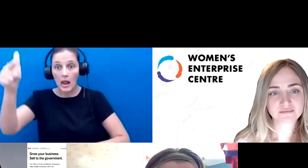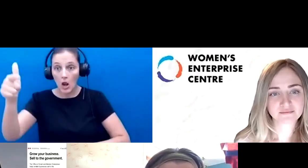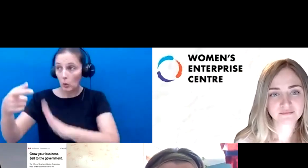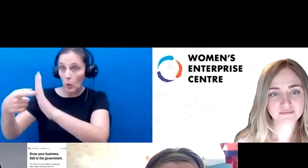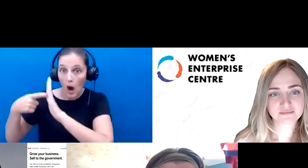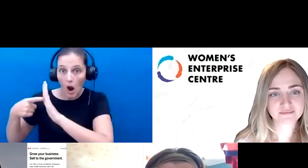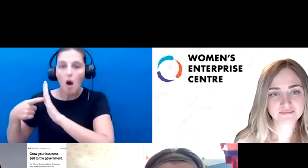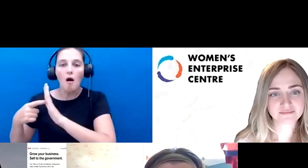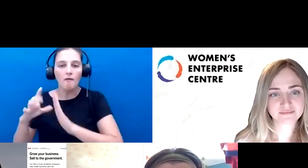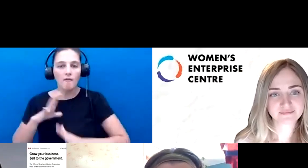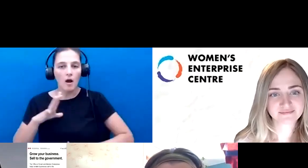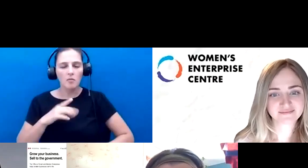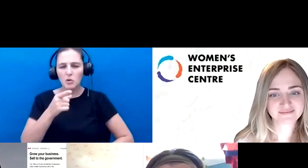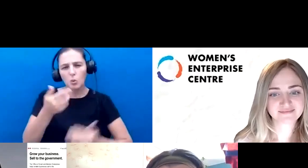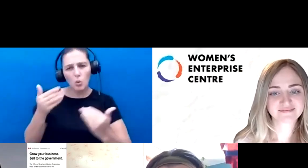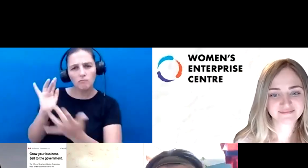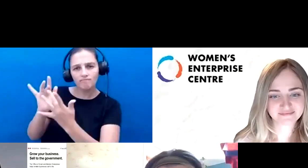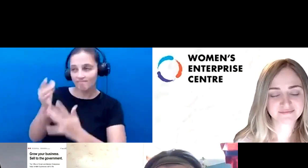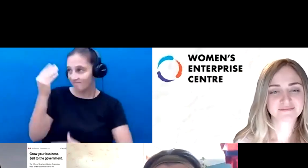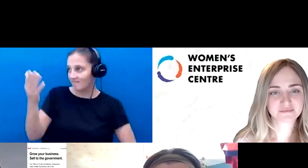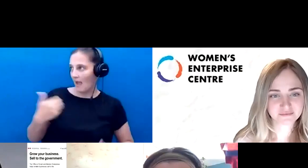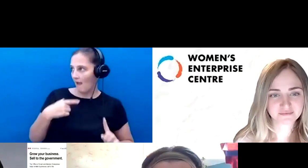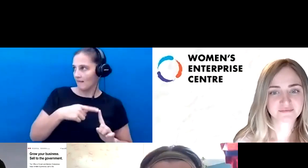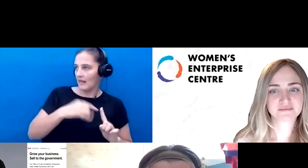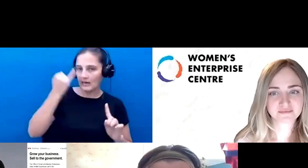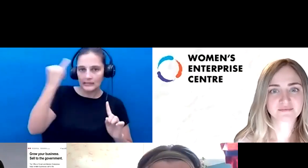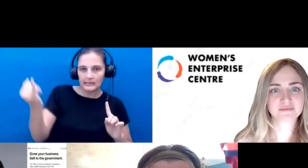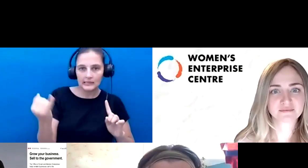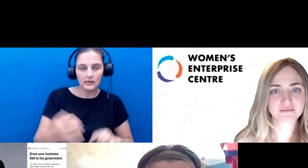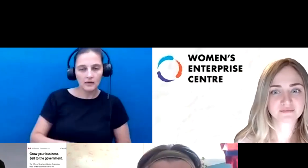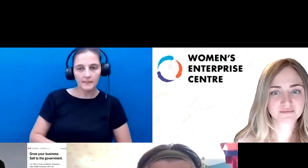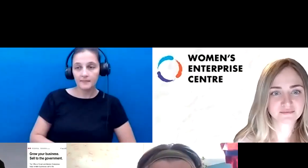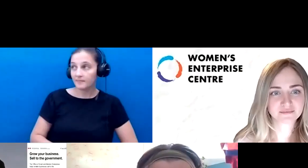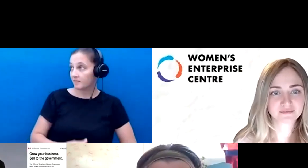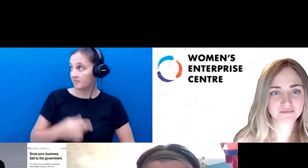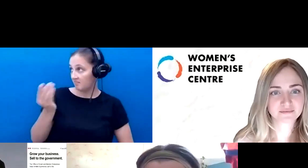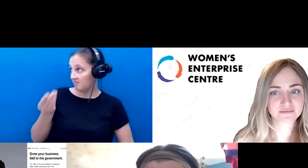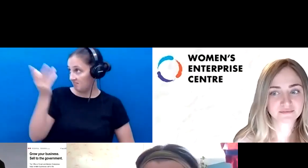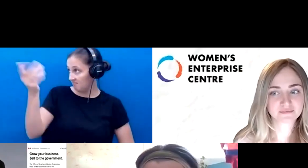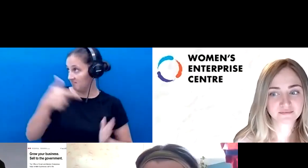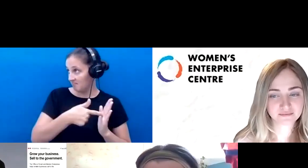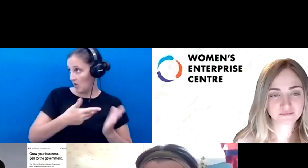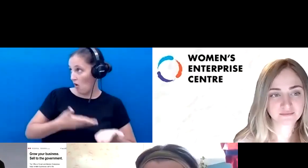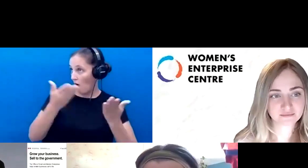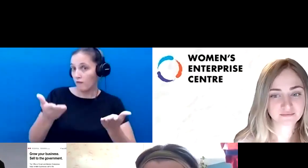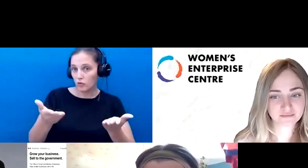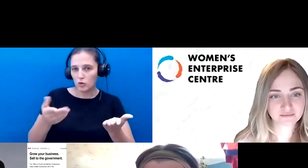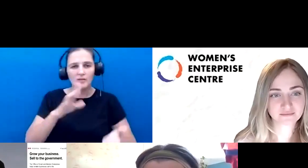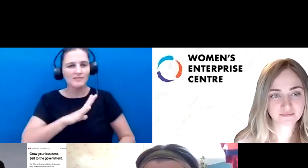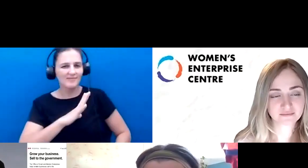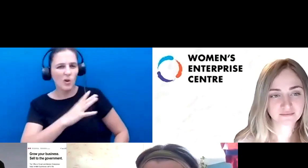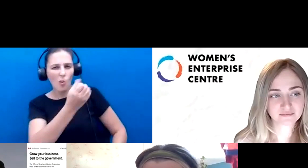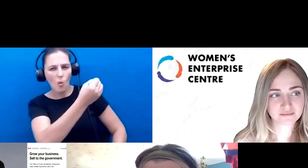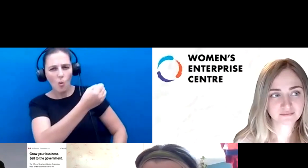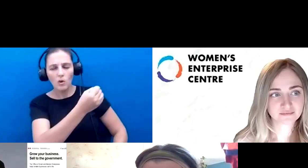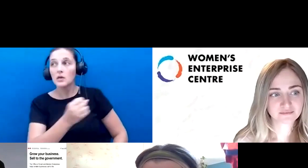don't hesitate to reach out and say, I do have that idea, or here is something that I can offer. Because the next time we're going around and that we need